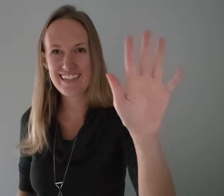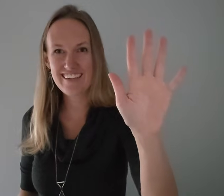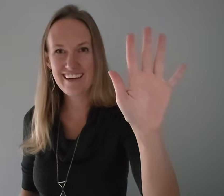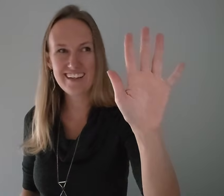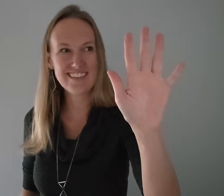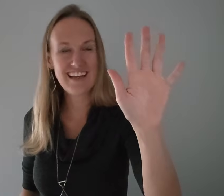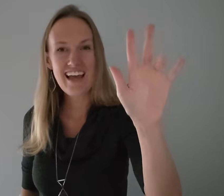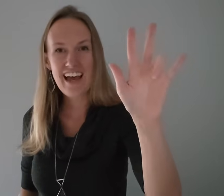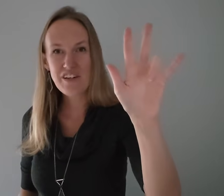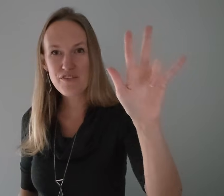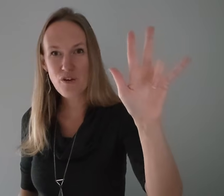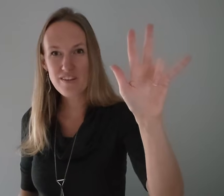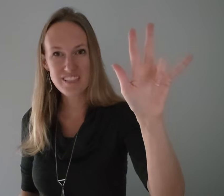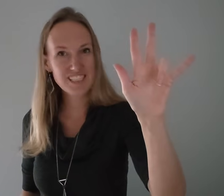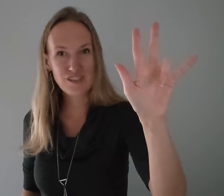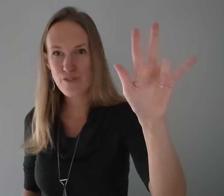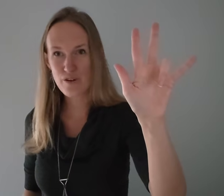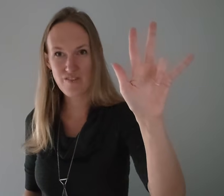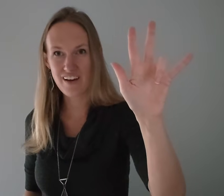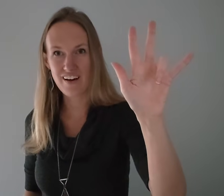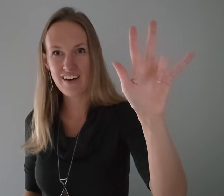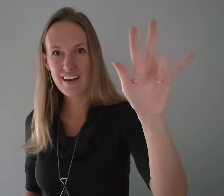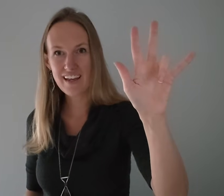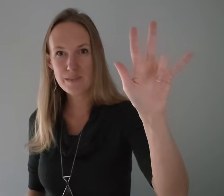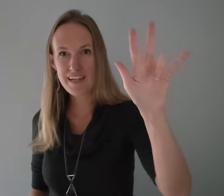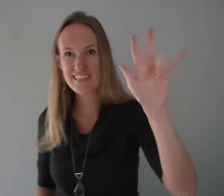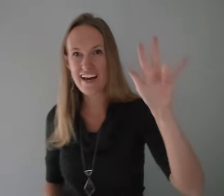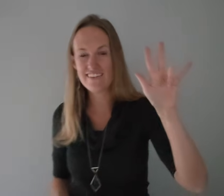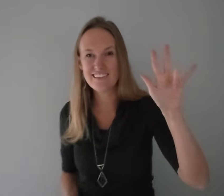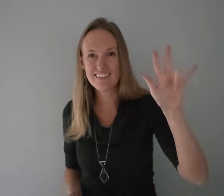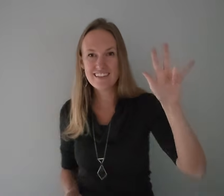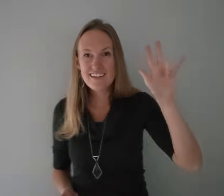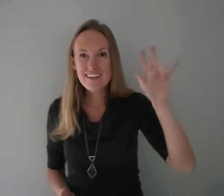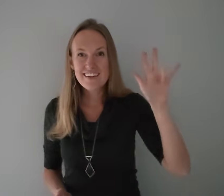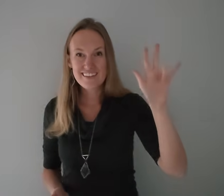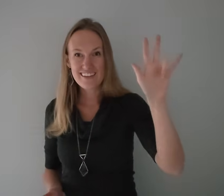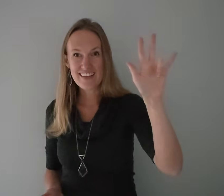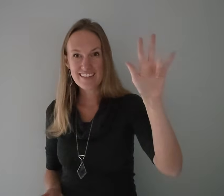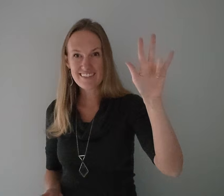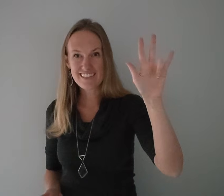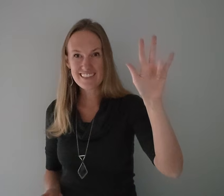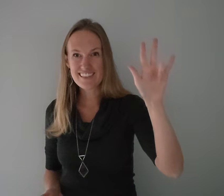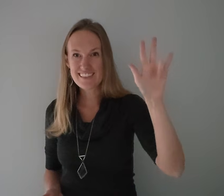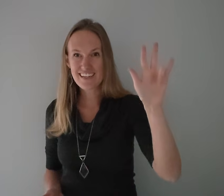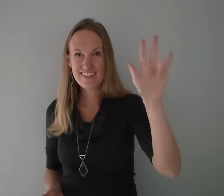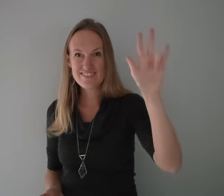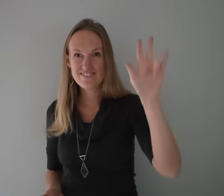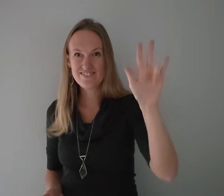your hand and your fourth finger gets bent down, and that's righteousness, okay?